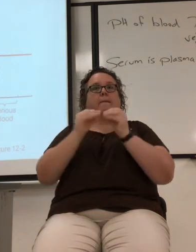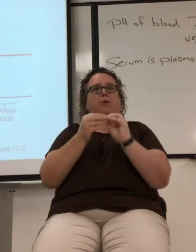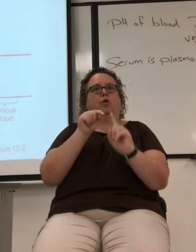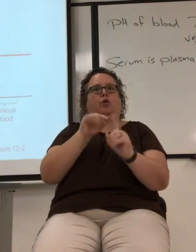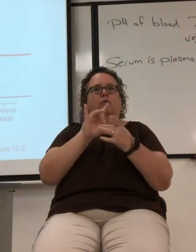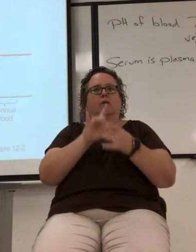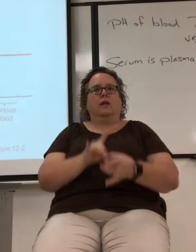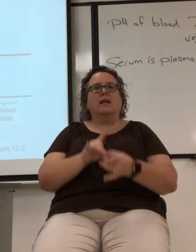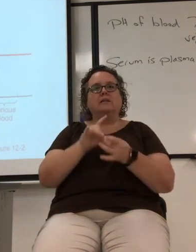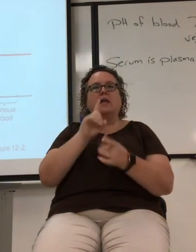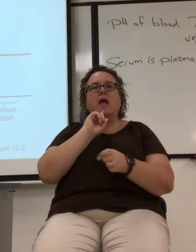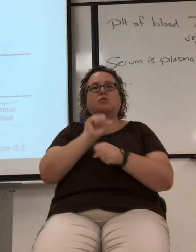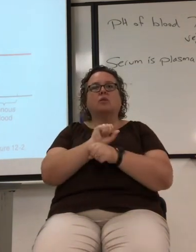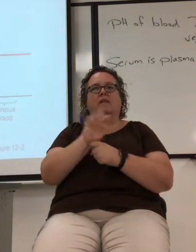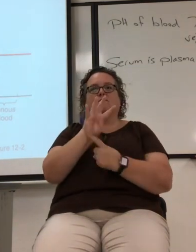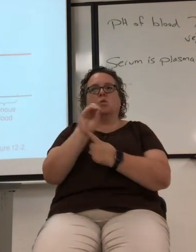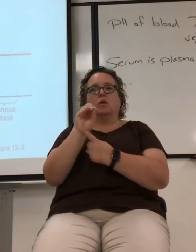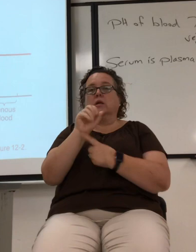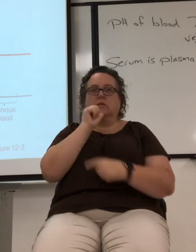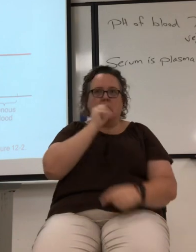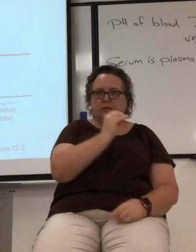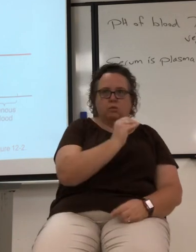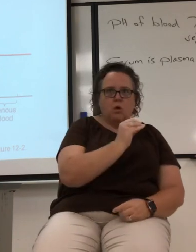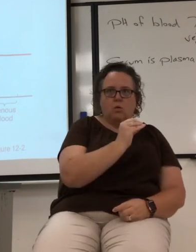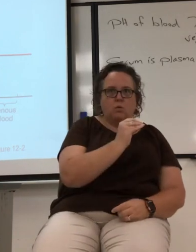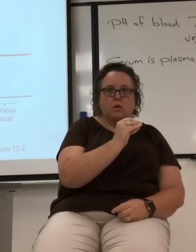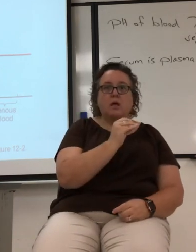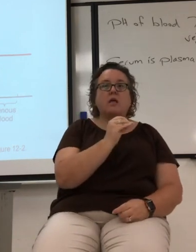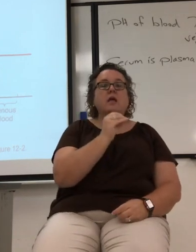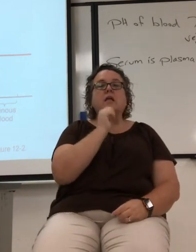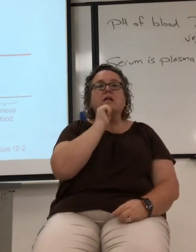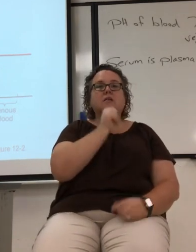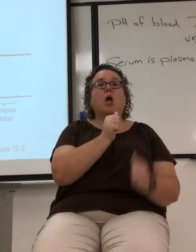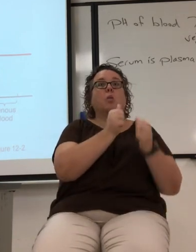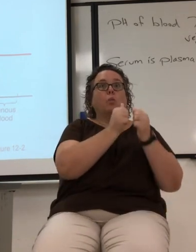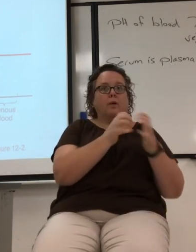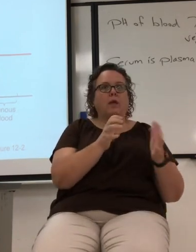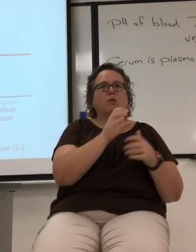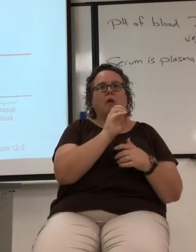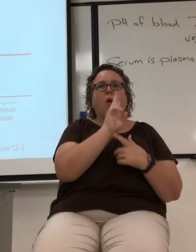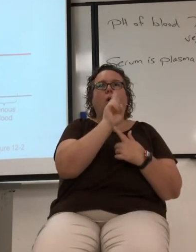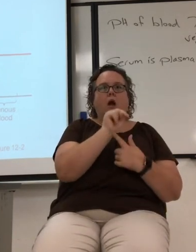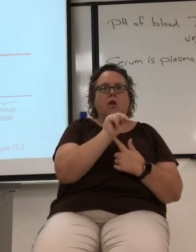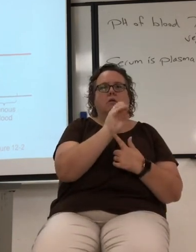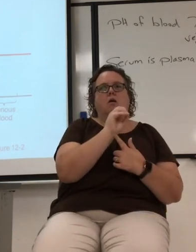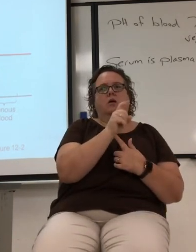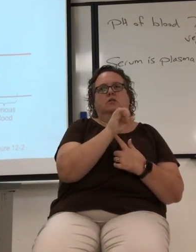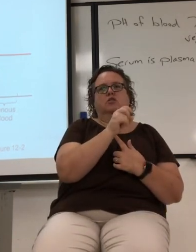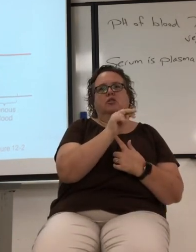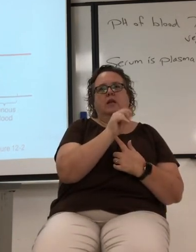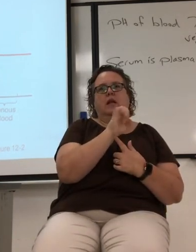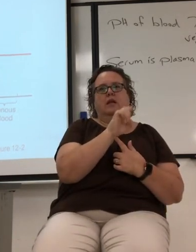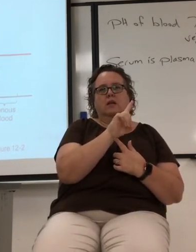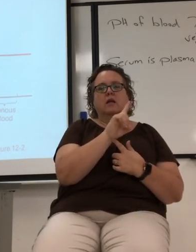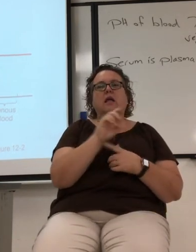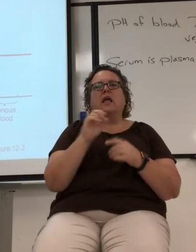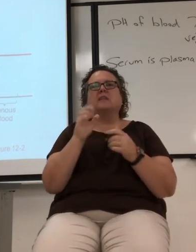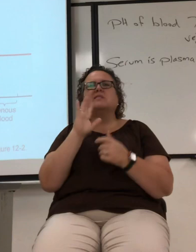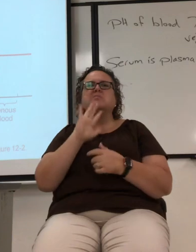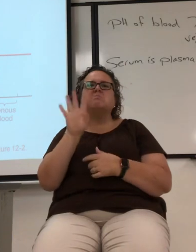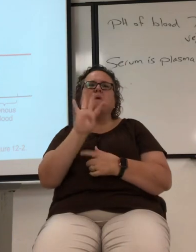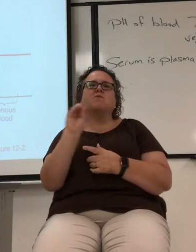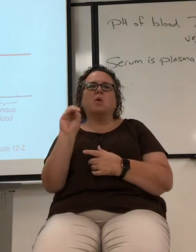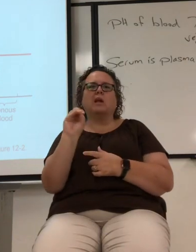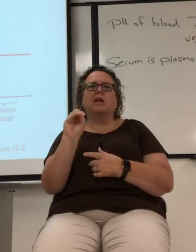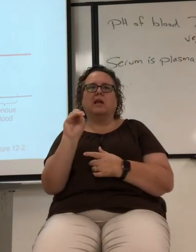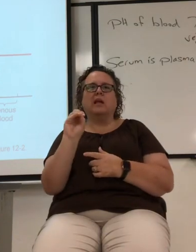actually 40. It's not zero. It's not unoxygenated. It's deoxygenated. So it's about 40, so it gets